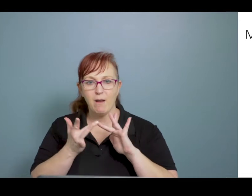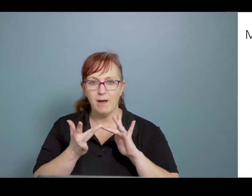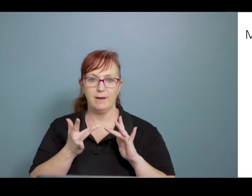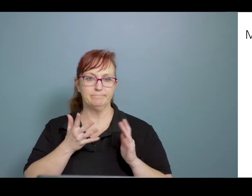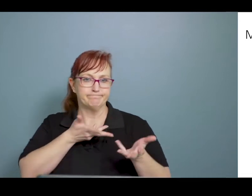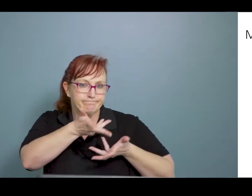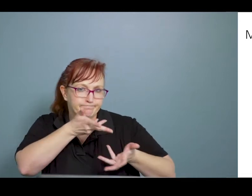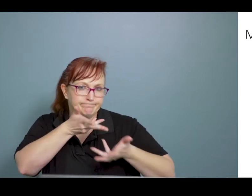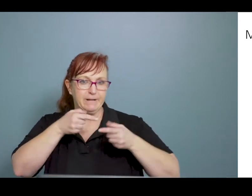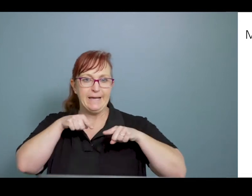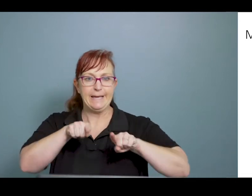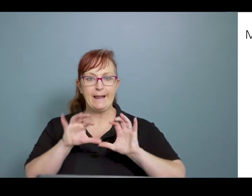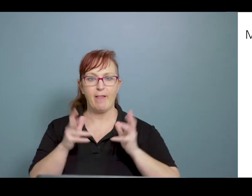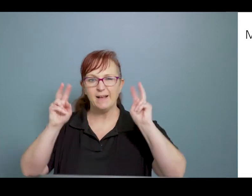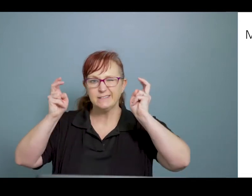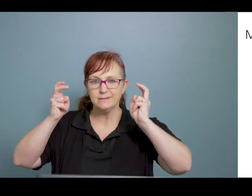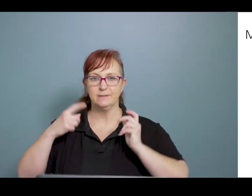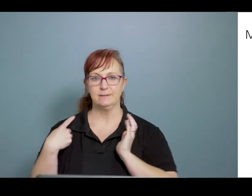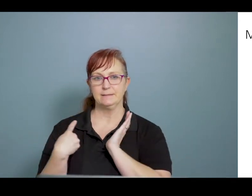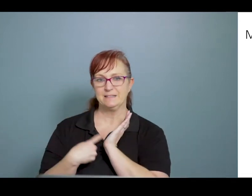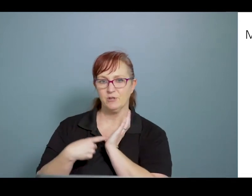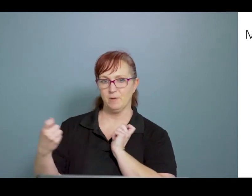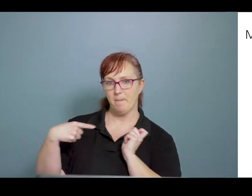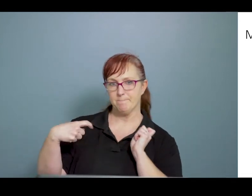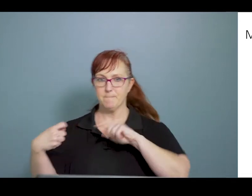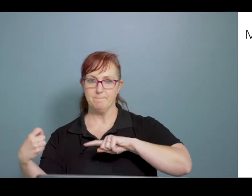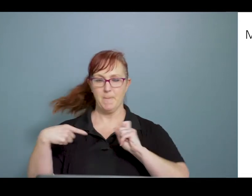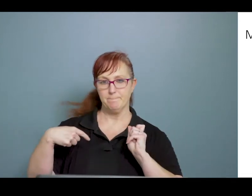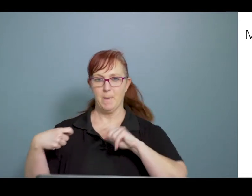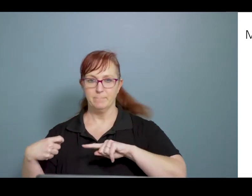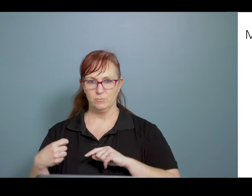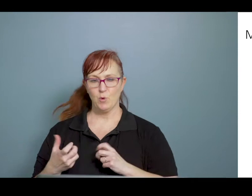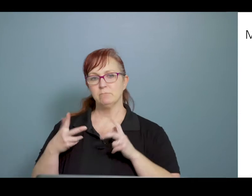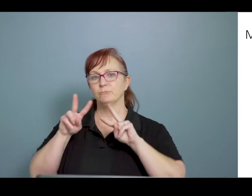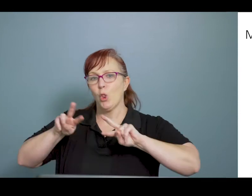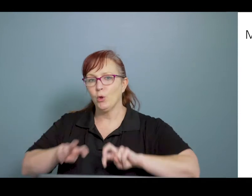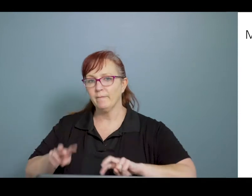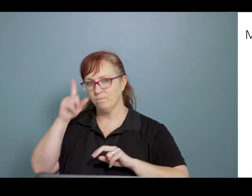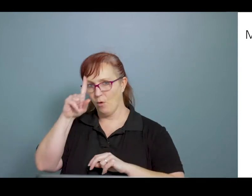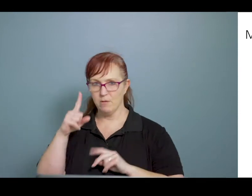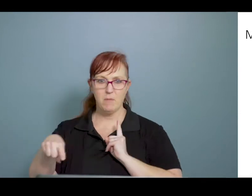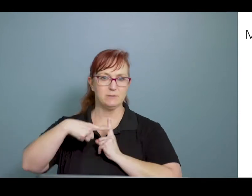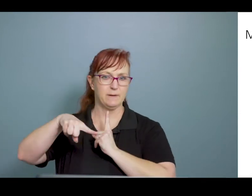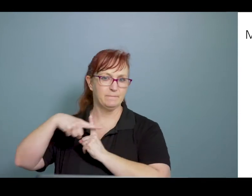discussions or whatever it might be, taking time to look for those things.